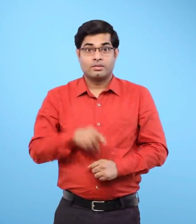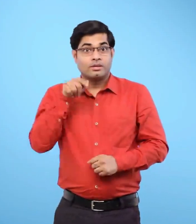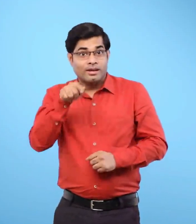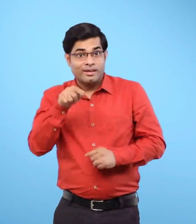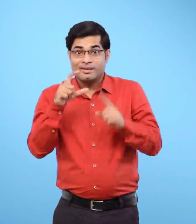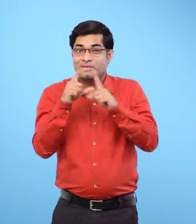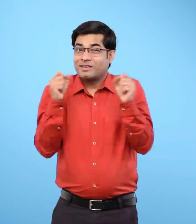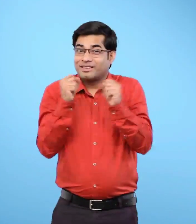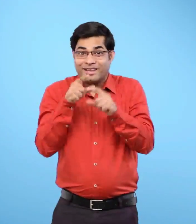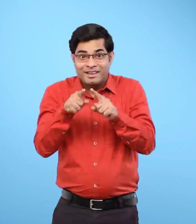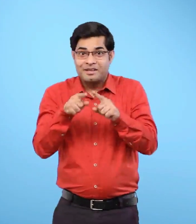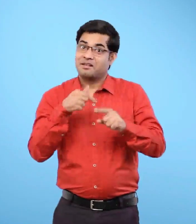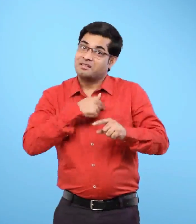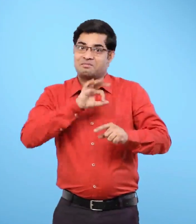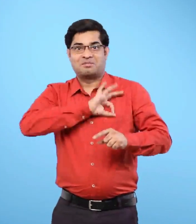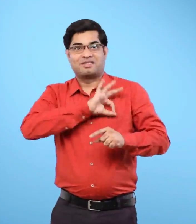I like December